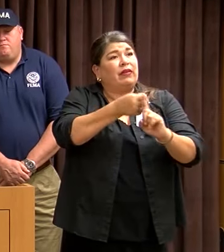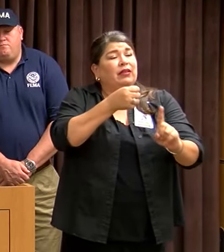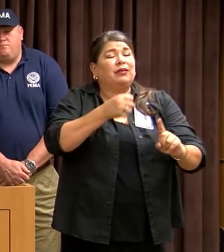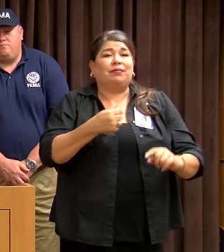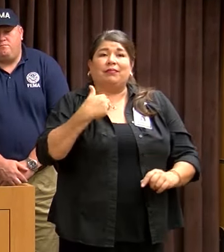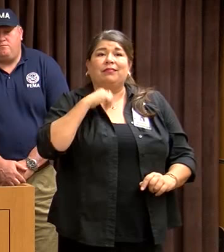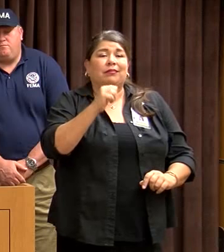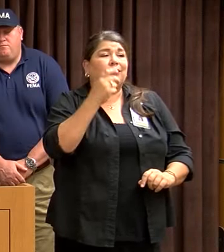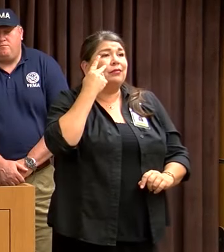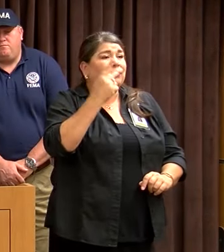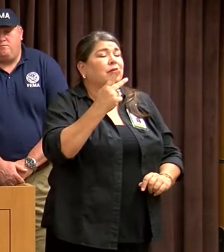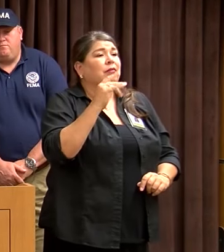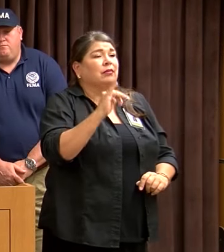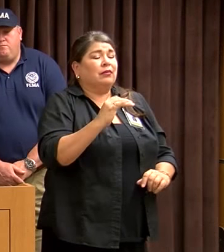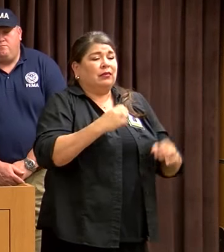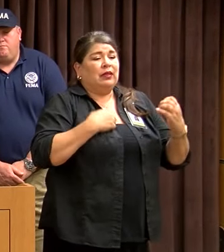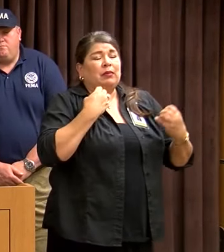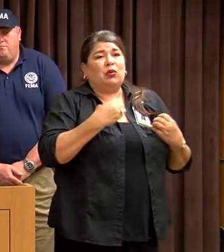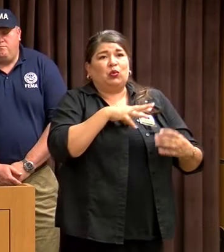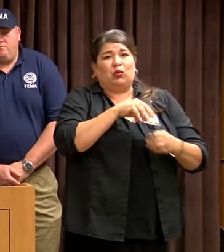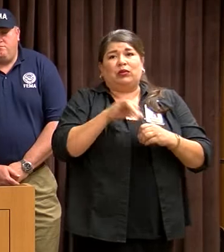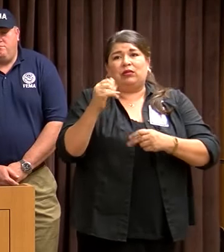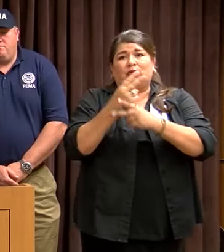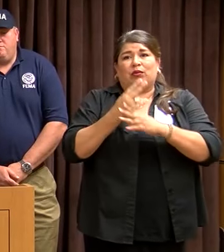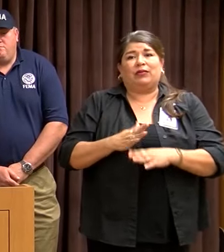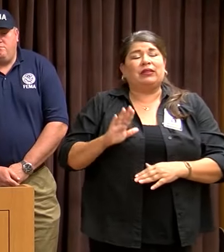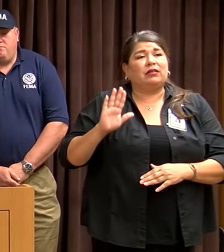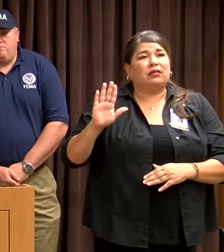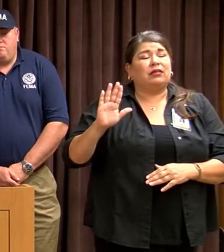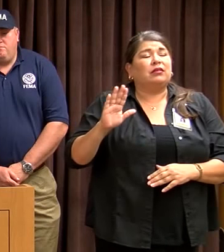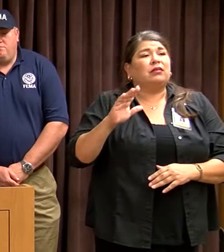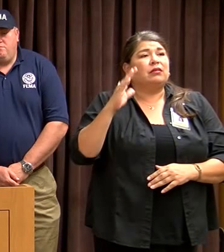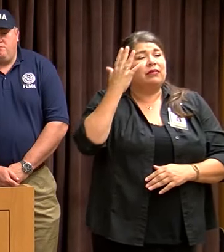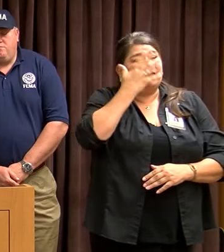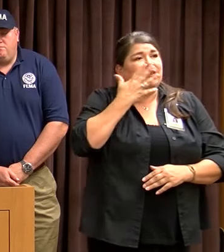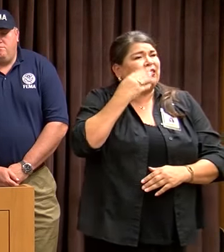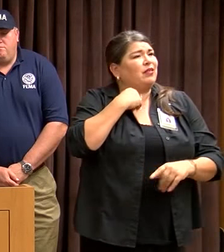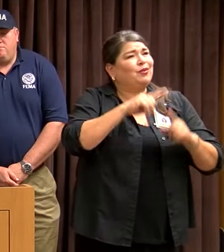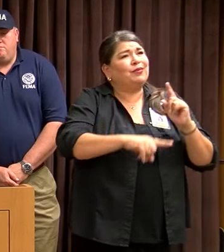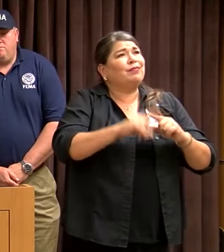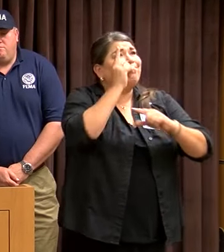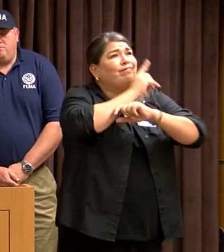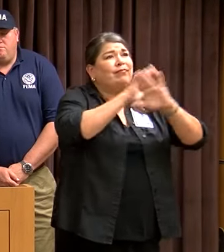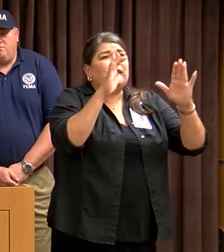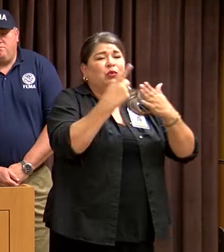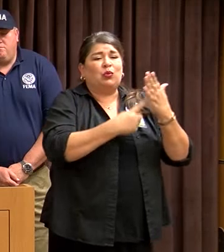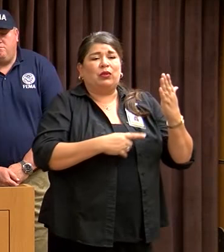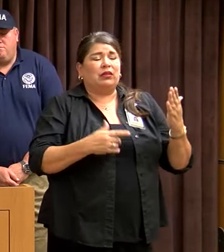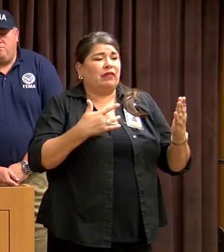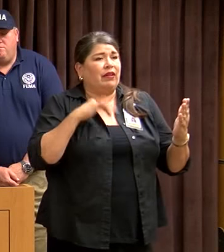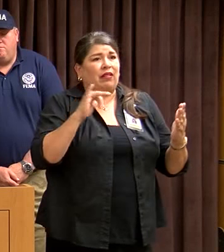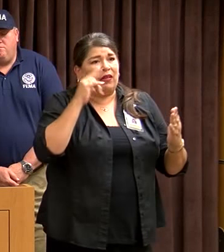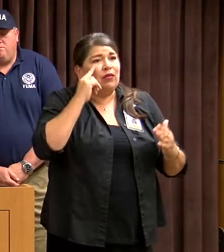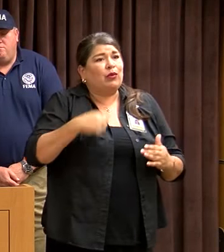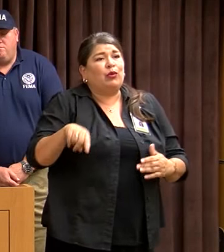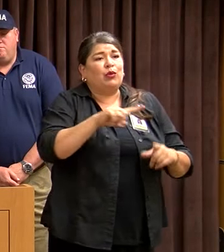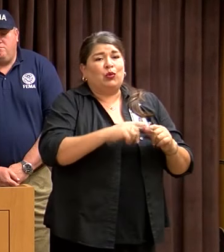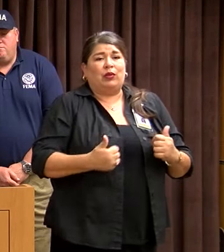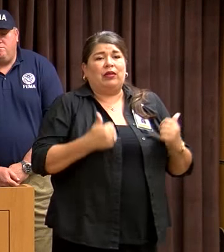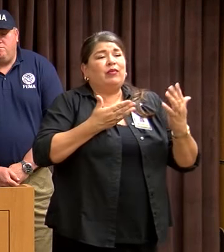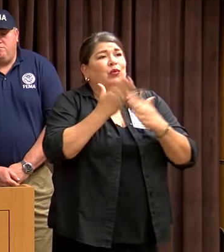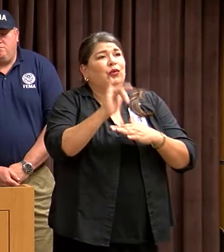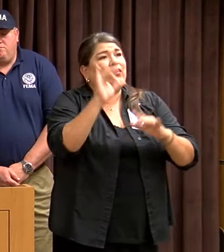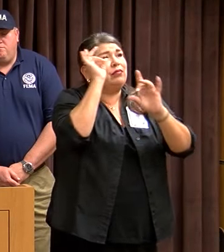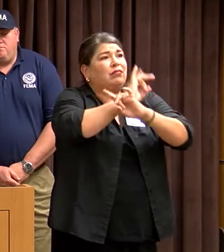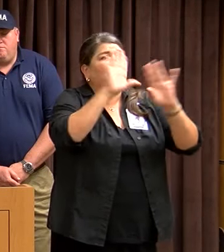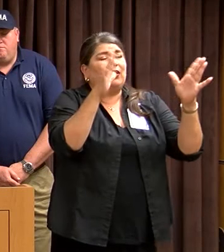the emotion in the supervisor's face here. And I just can't imagine what it's like for those of you to try and live through this horrendous